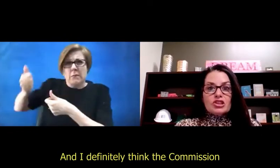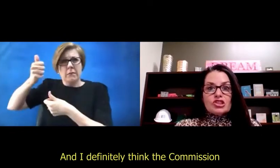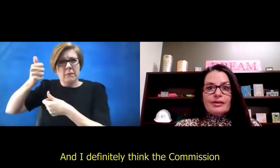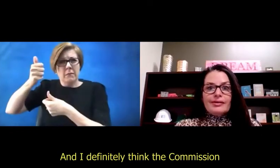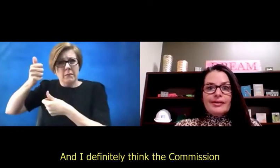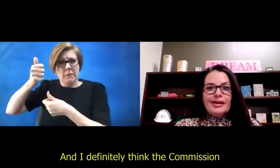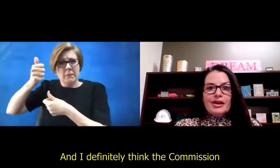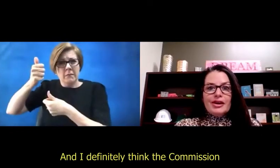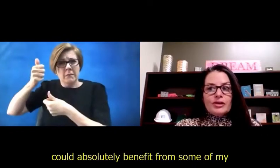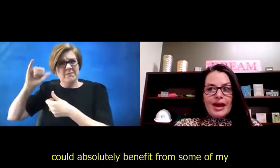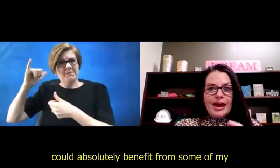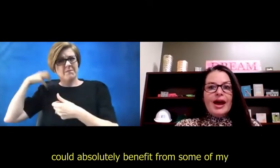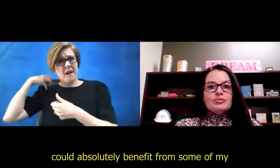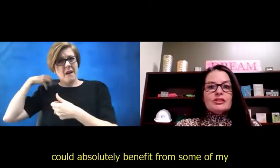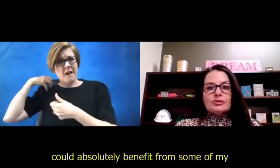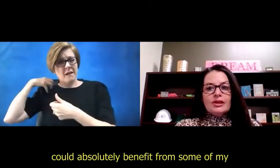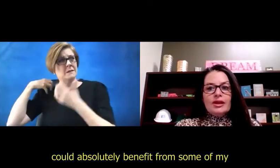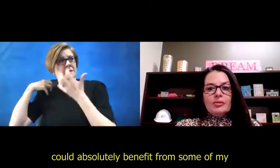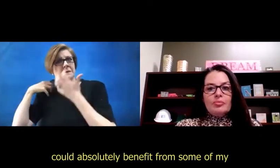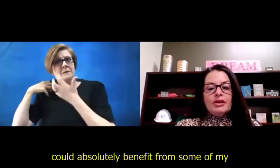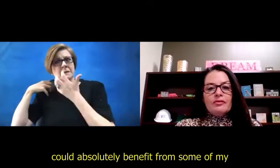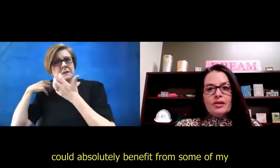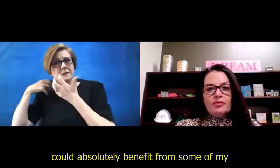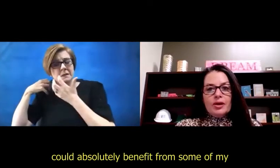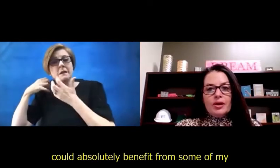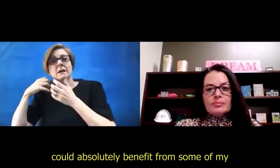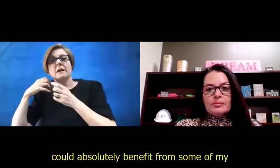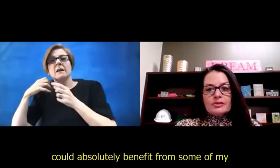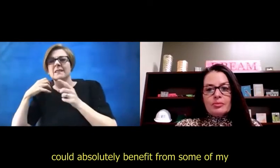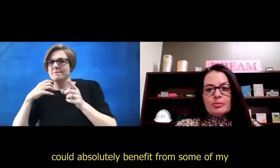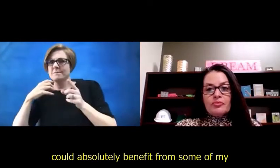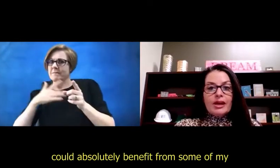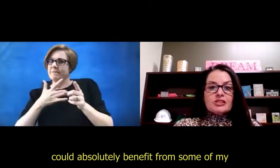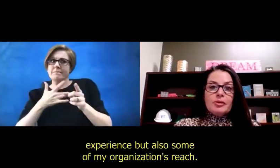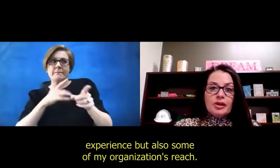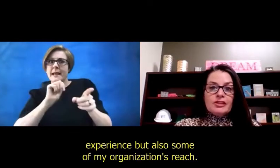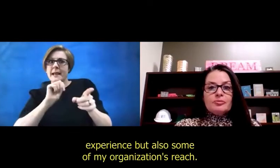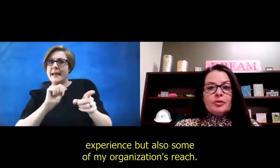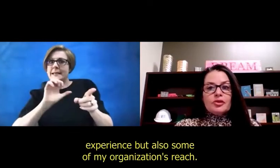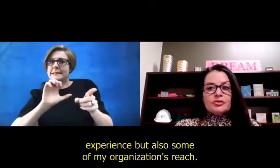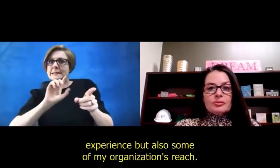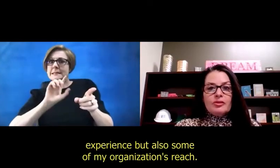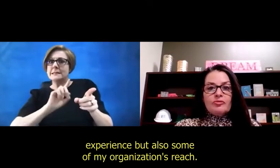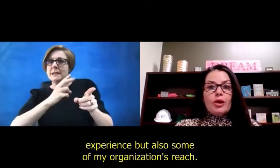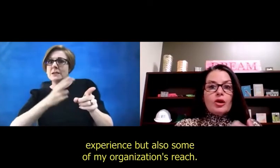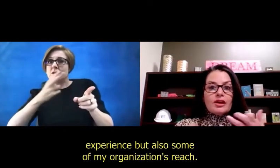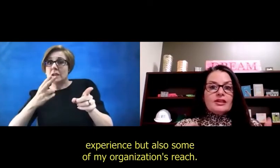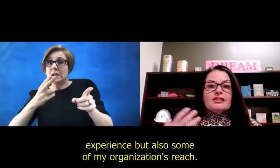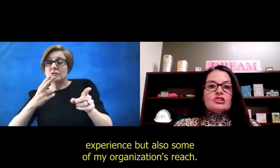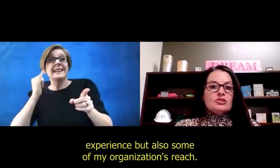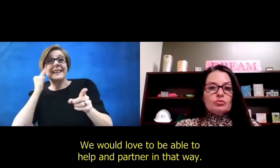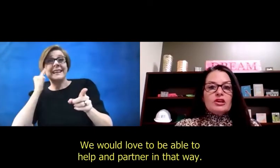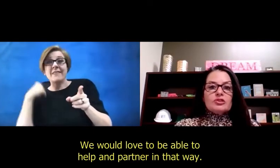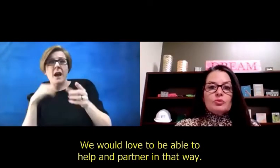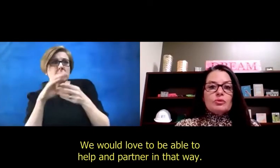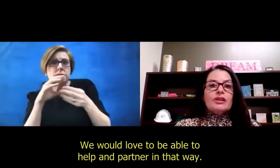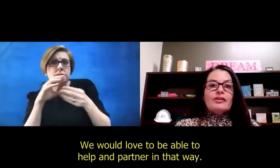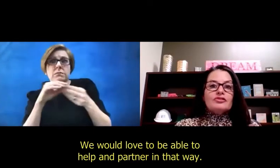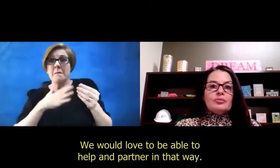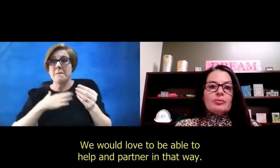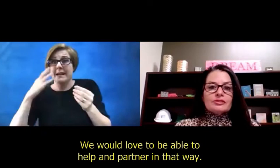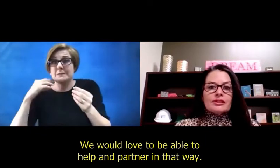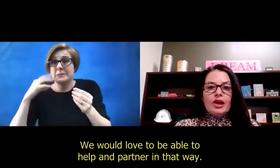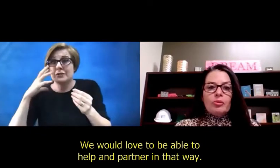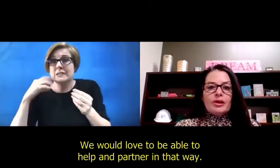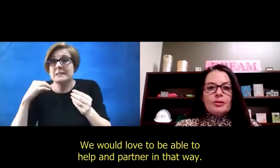the commission could absolutely benefit from some of my experience, but also some of my organization's reach. We would